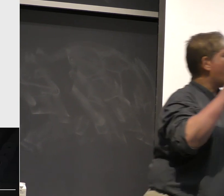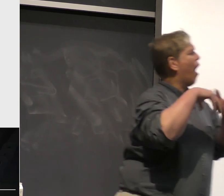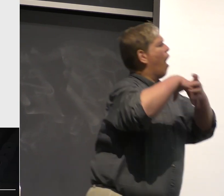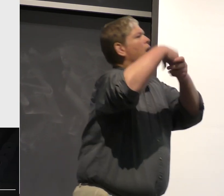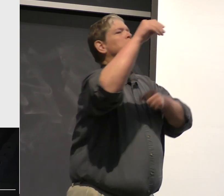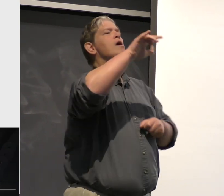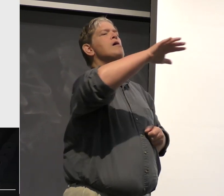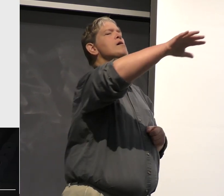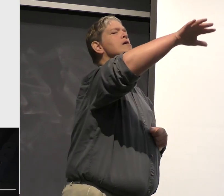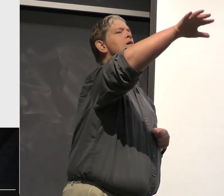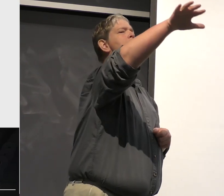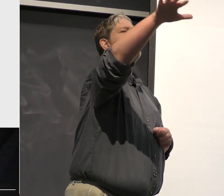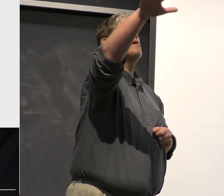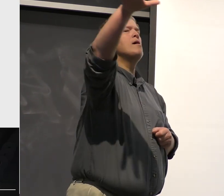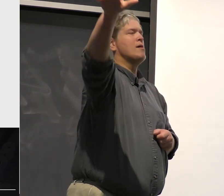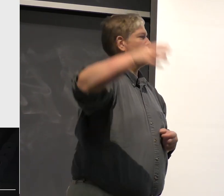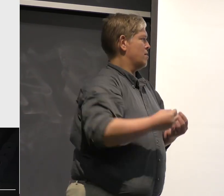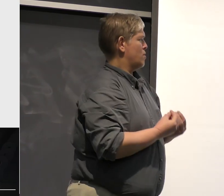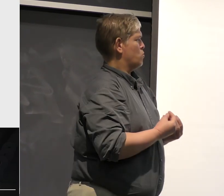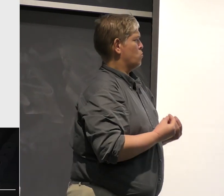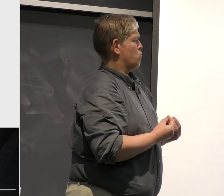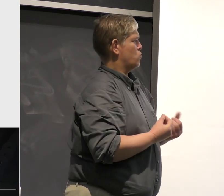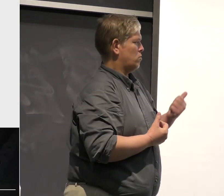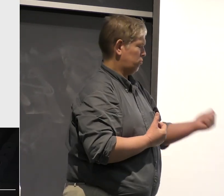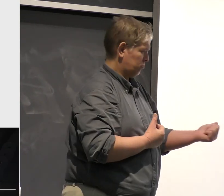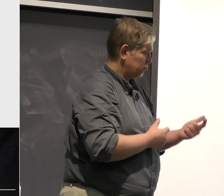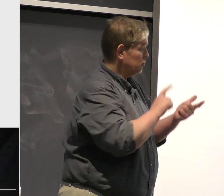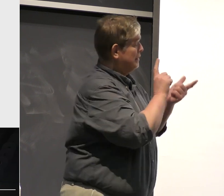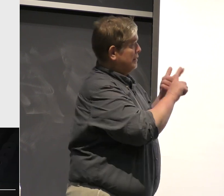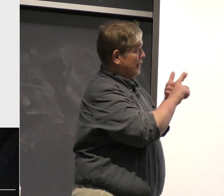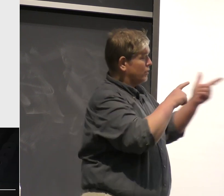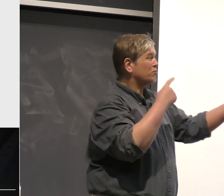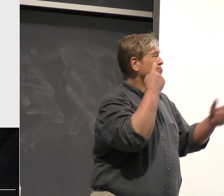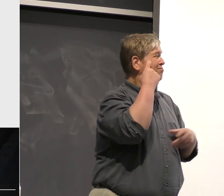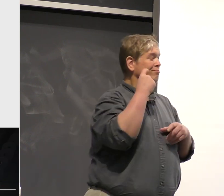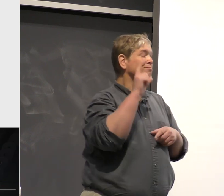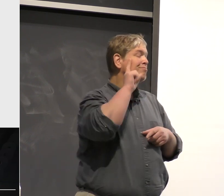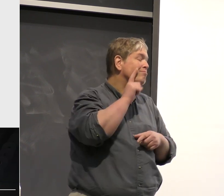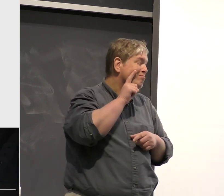there's awareness, but then outside of this room, how do we make that happen? And then secondly,